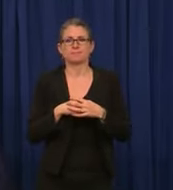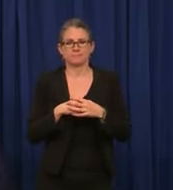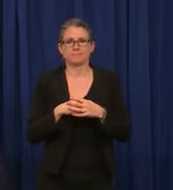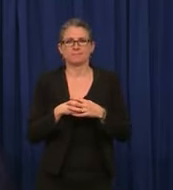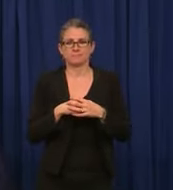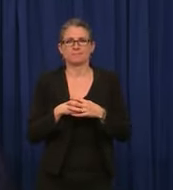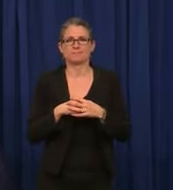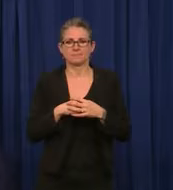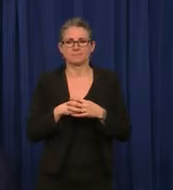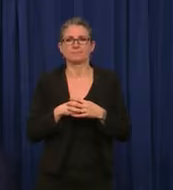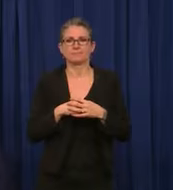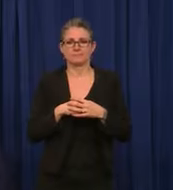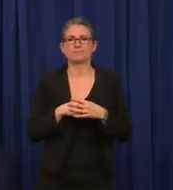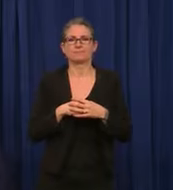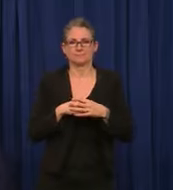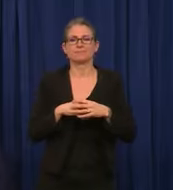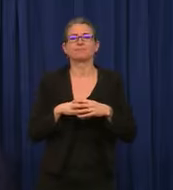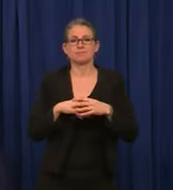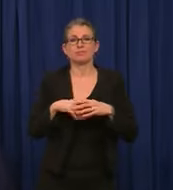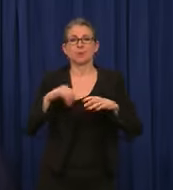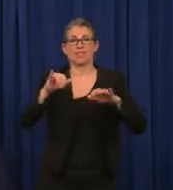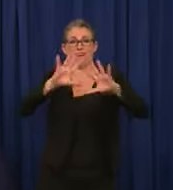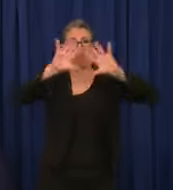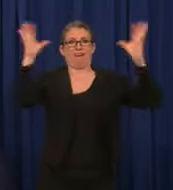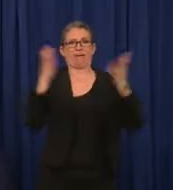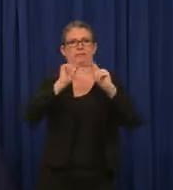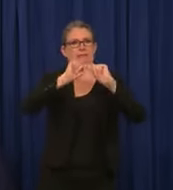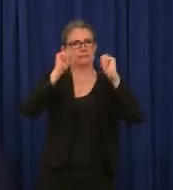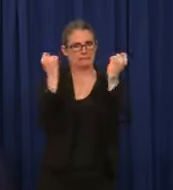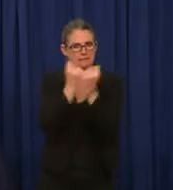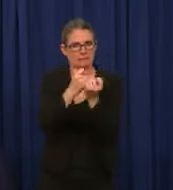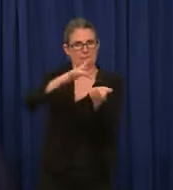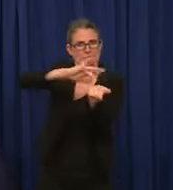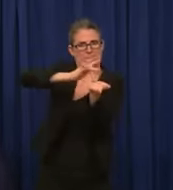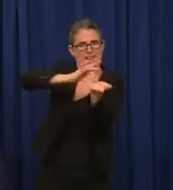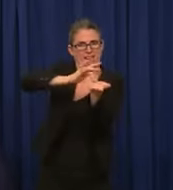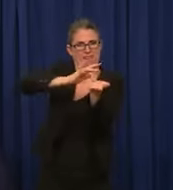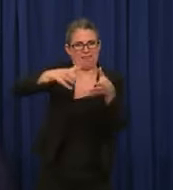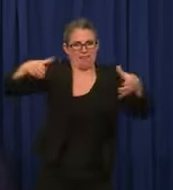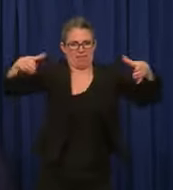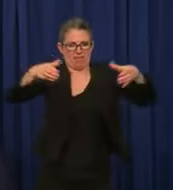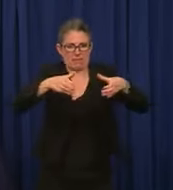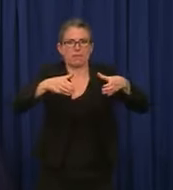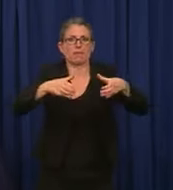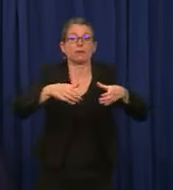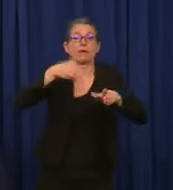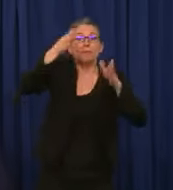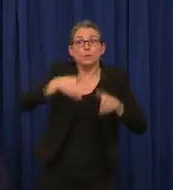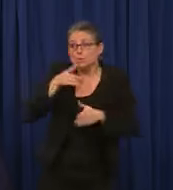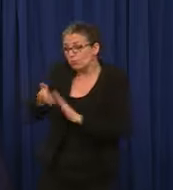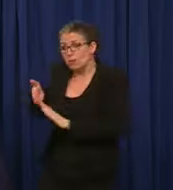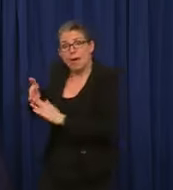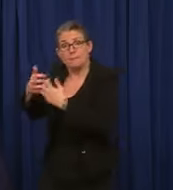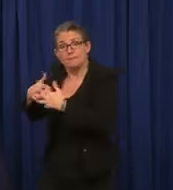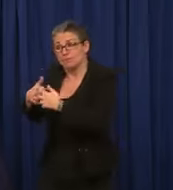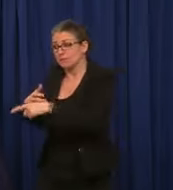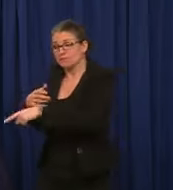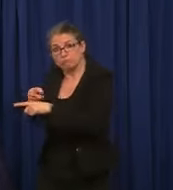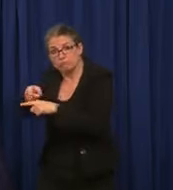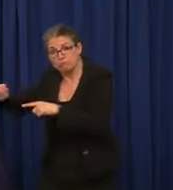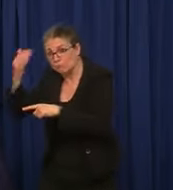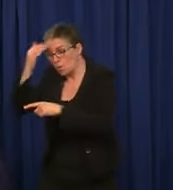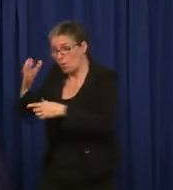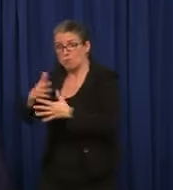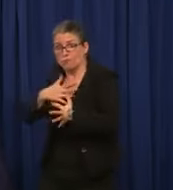therapists. These are the folks that work alongside clinicians as they manage critically ill patients. And